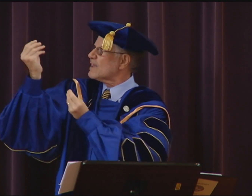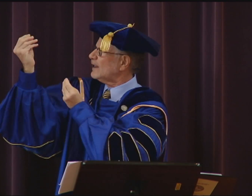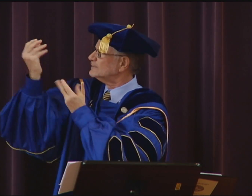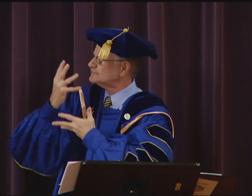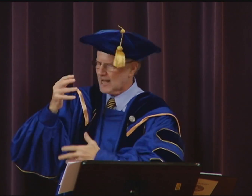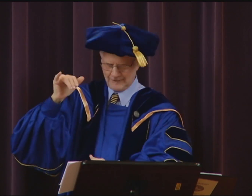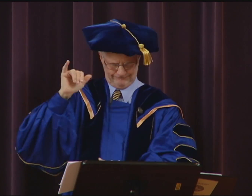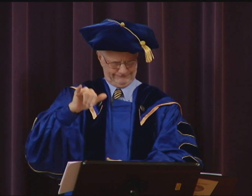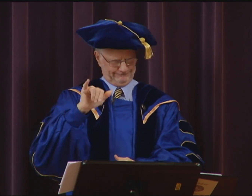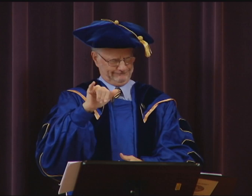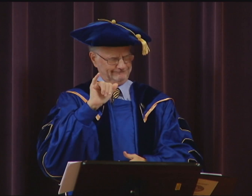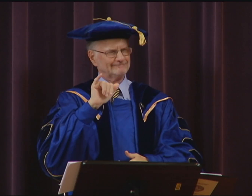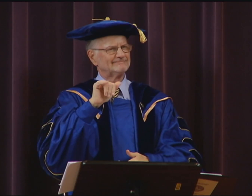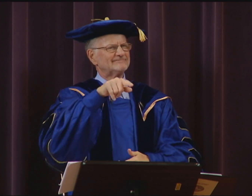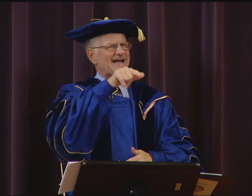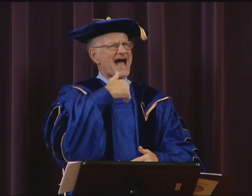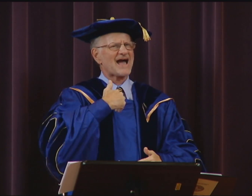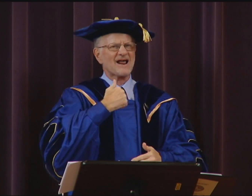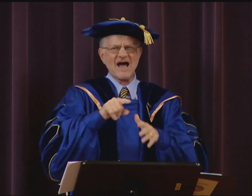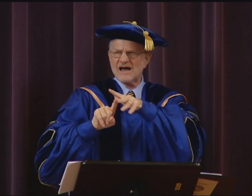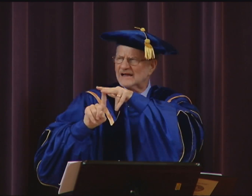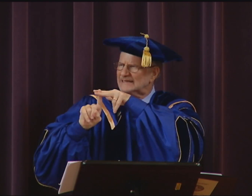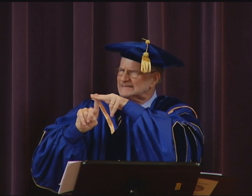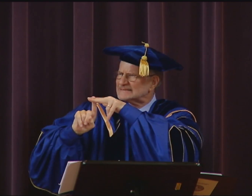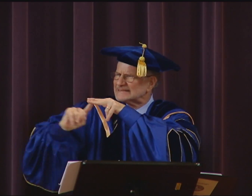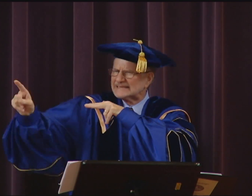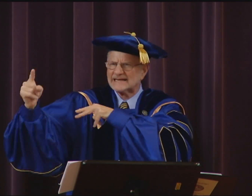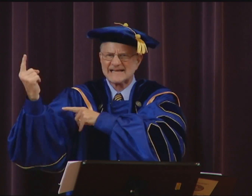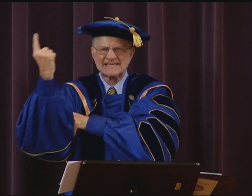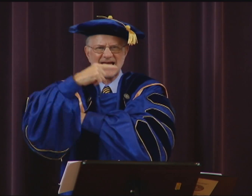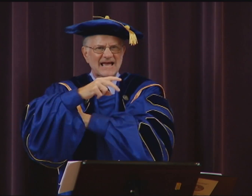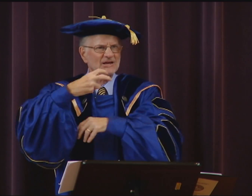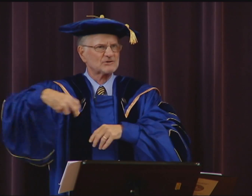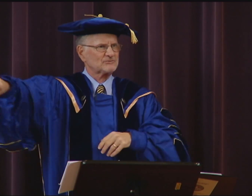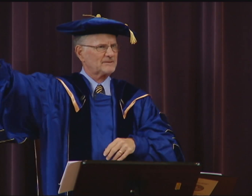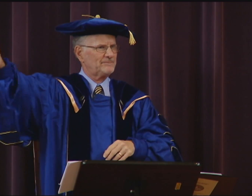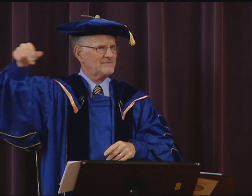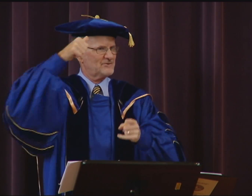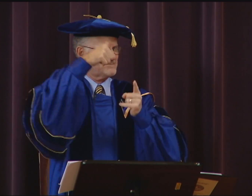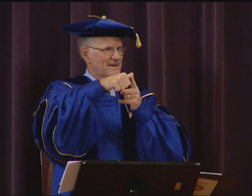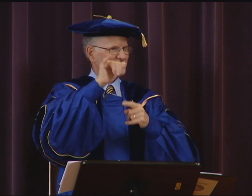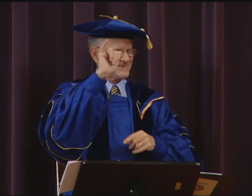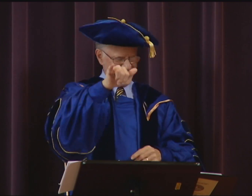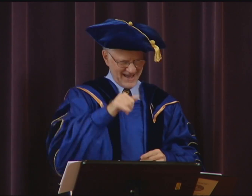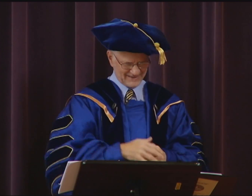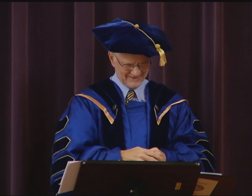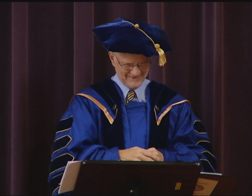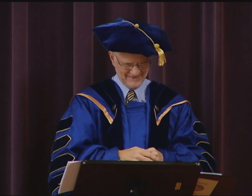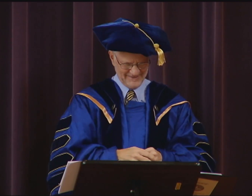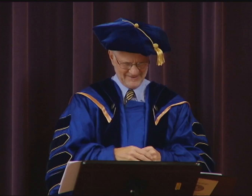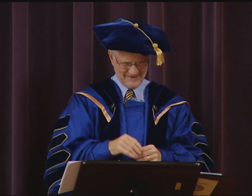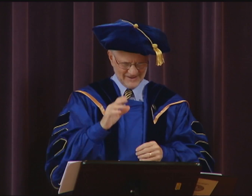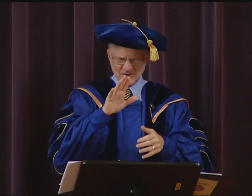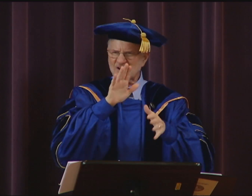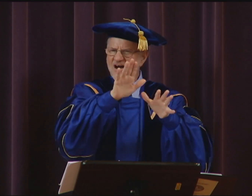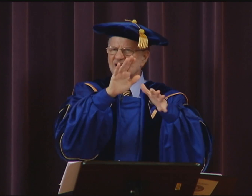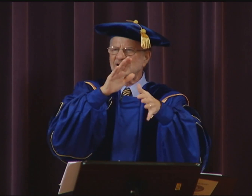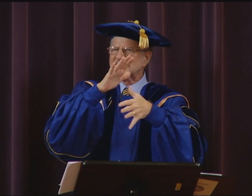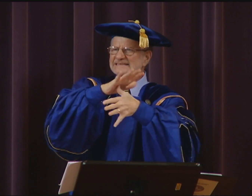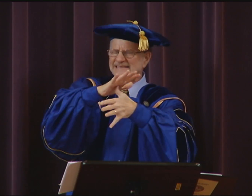And in 1962, someone mentioned that, you know, the sneak day trip? Someone was telling